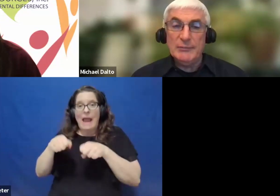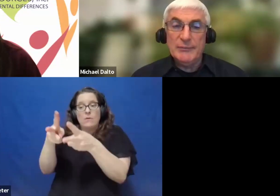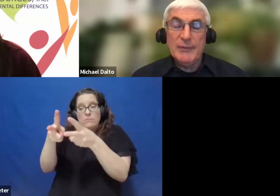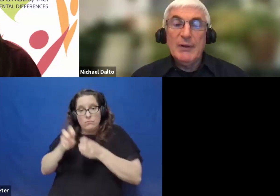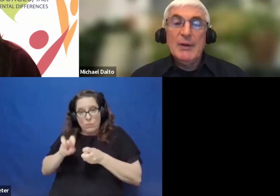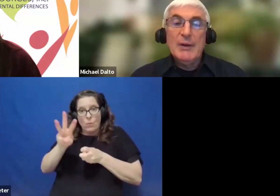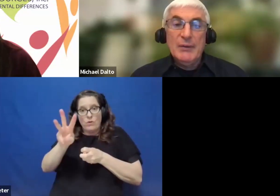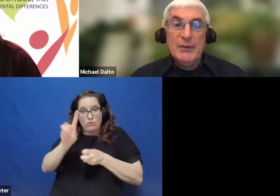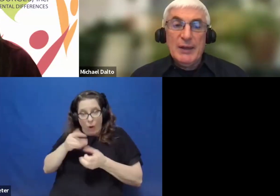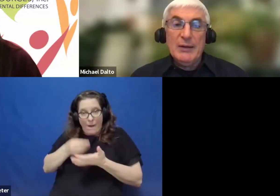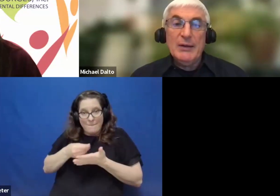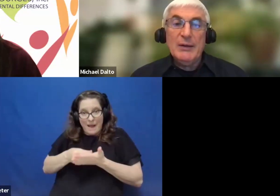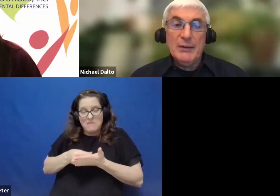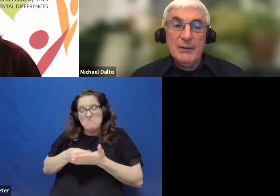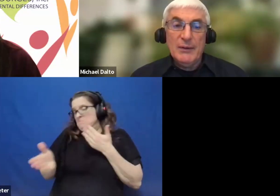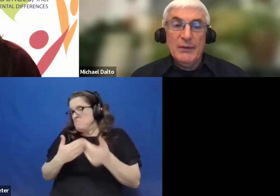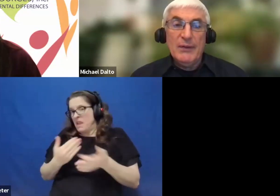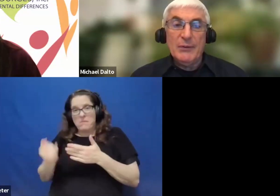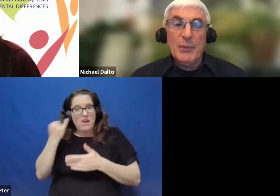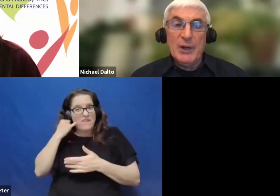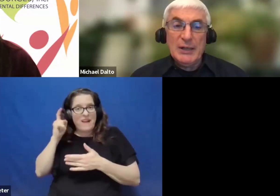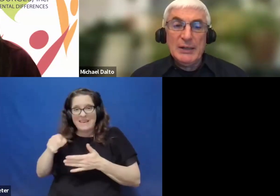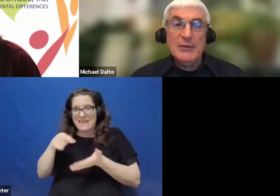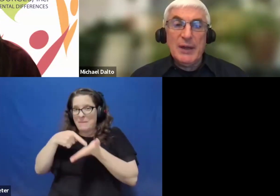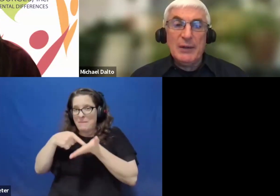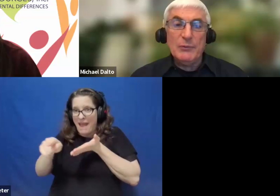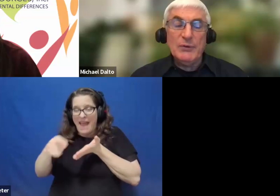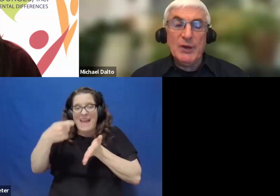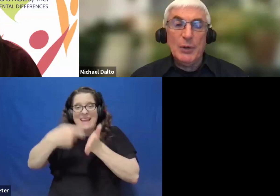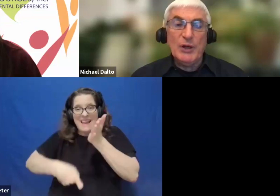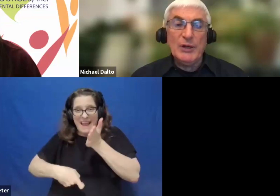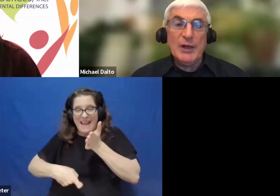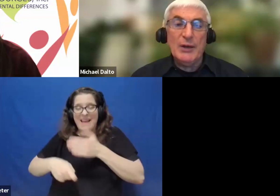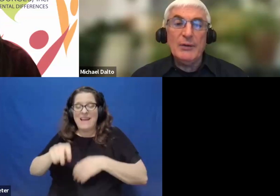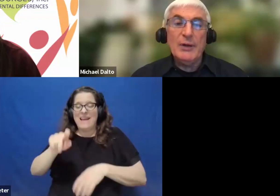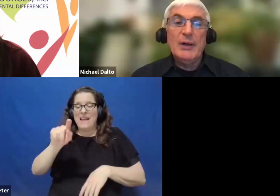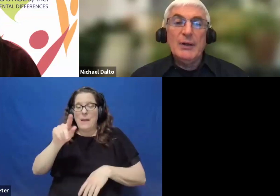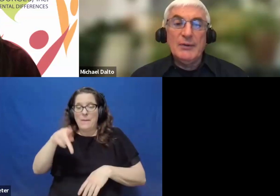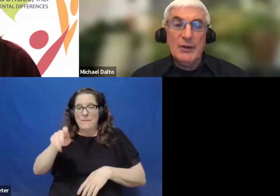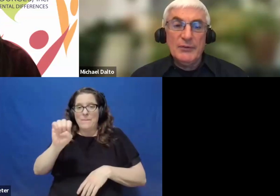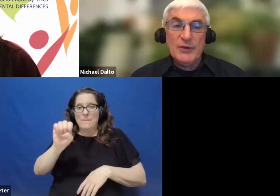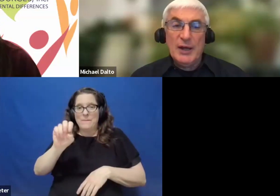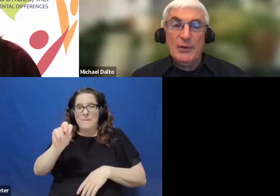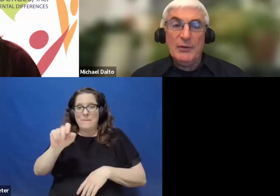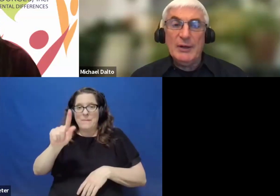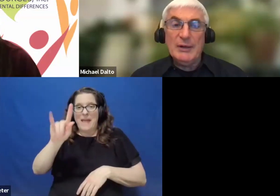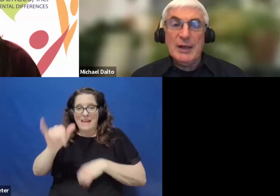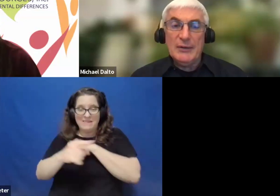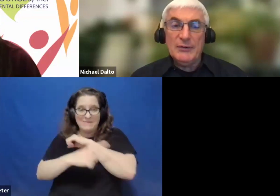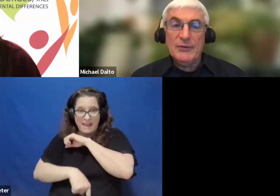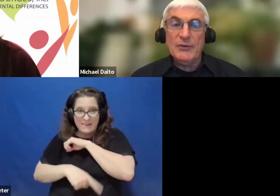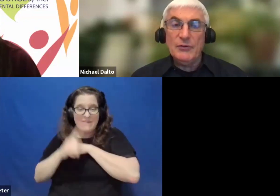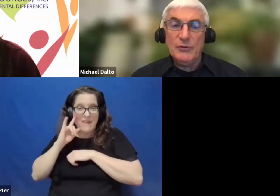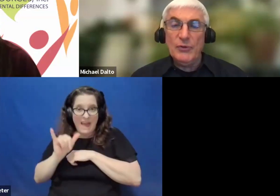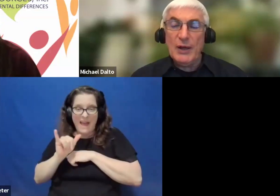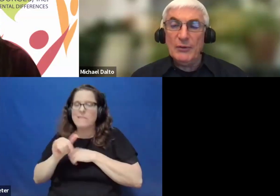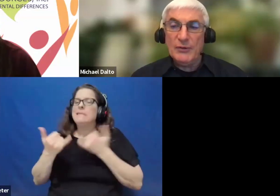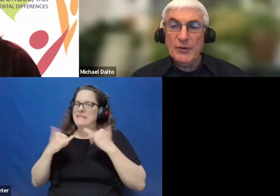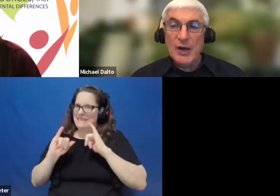it, then the money in that retirement account does count against